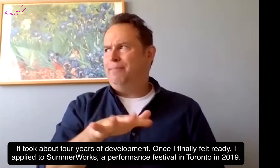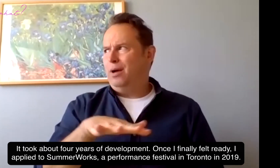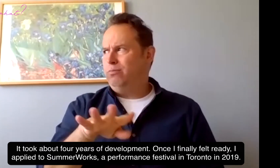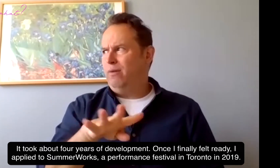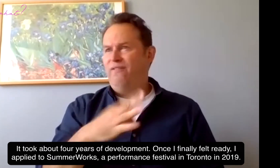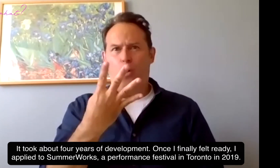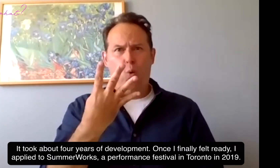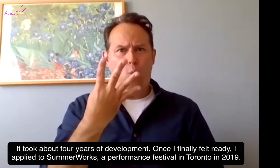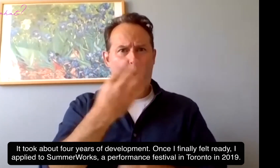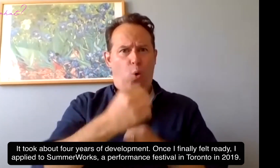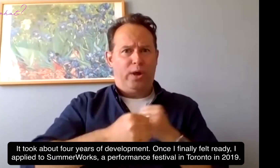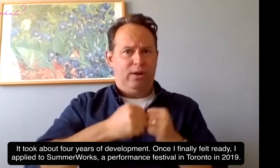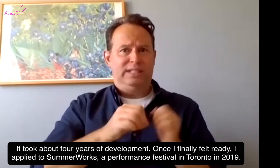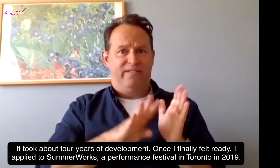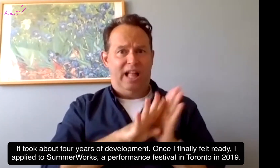It took about four years of development.